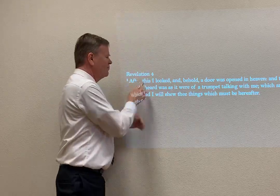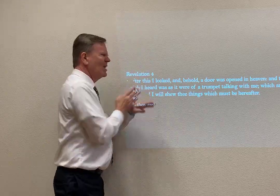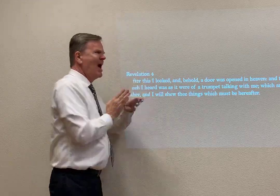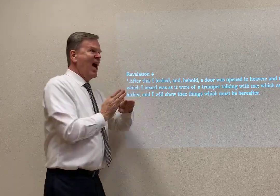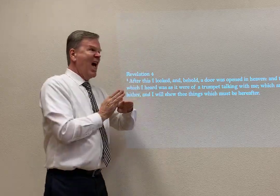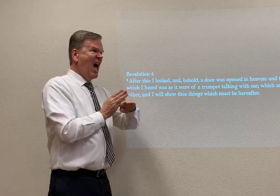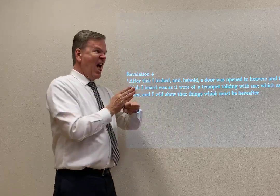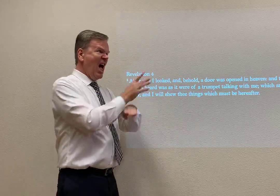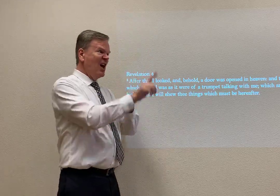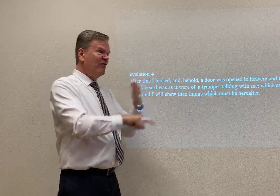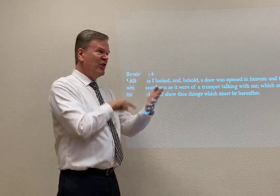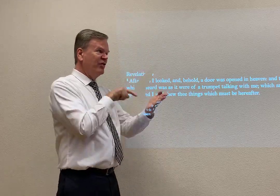Right here it says,